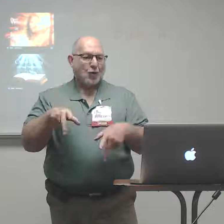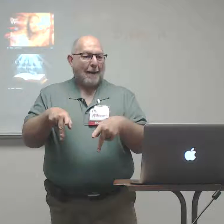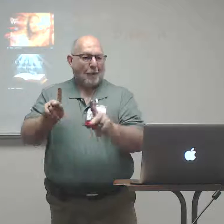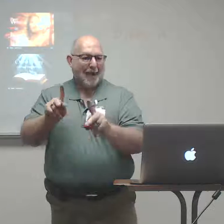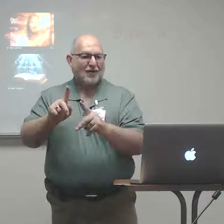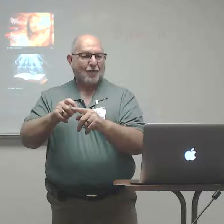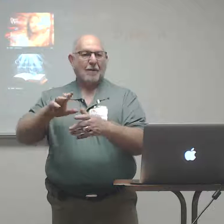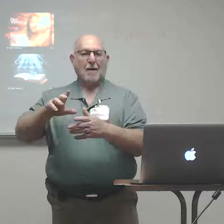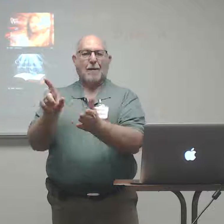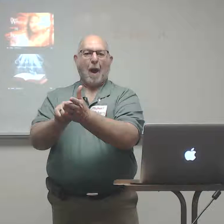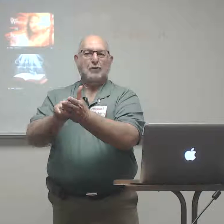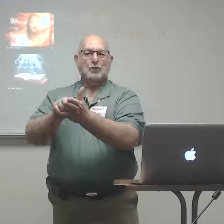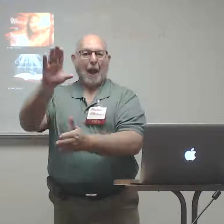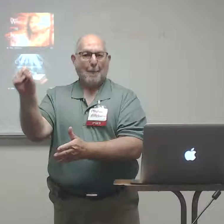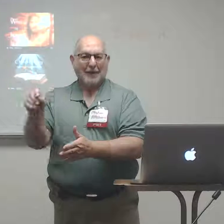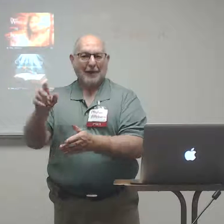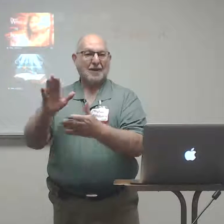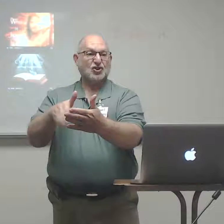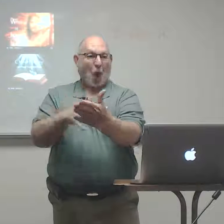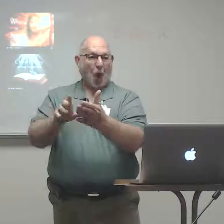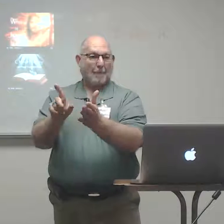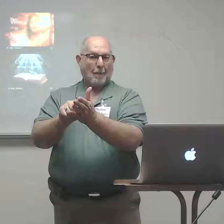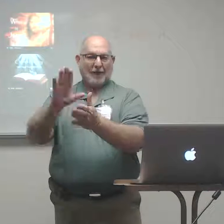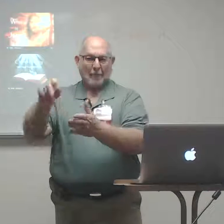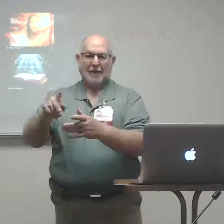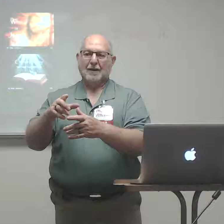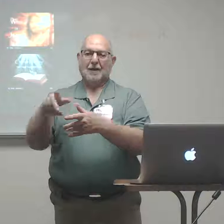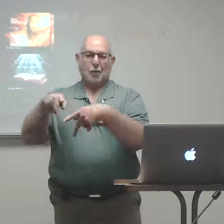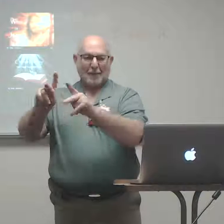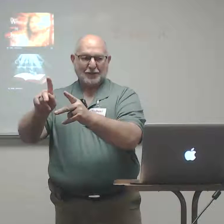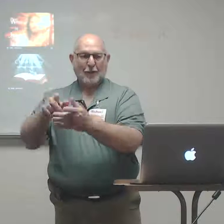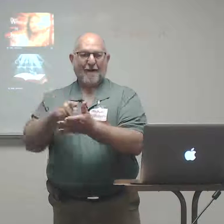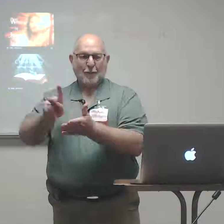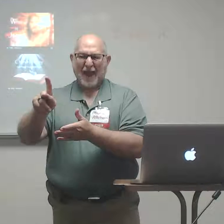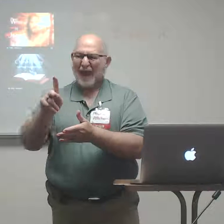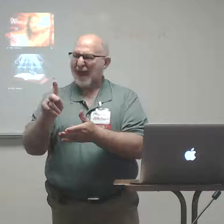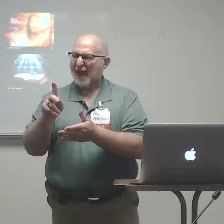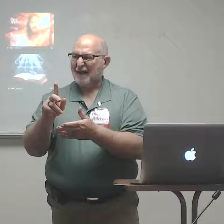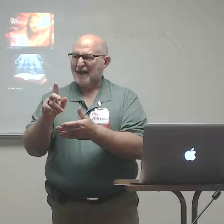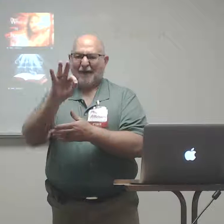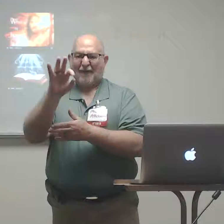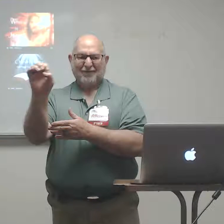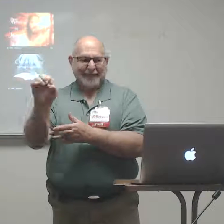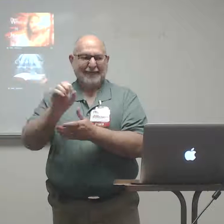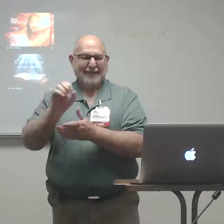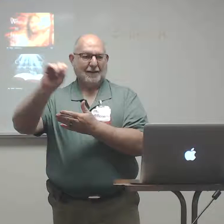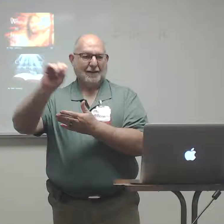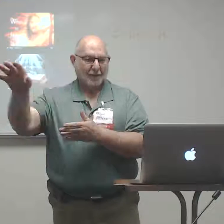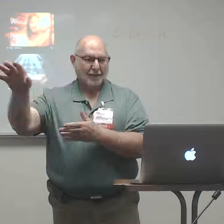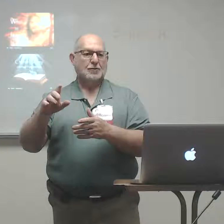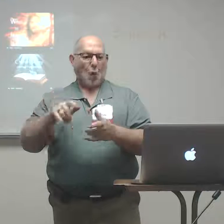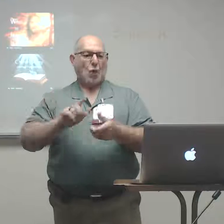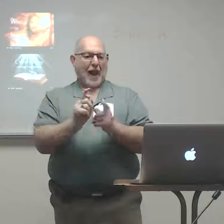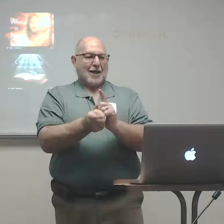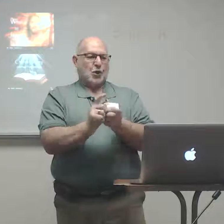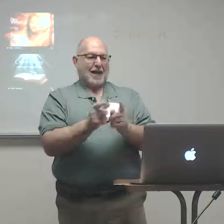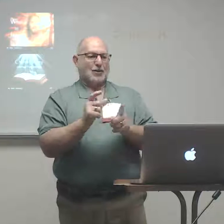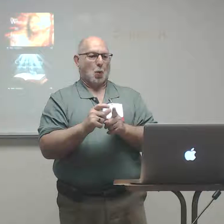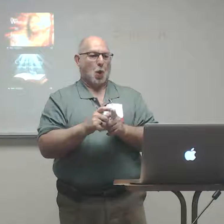get permission from the. Before you change any words or anything like that from a songbook, you're going to have to get permission. You have to pay a fee